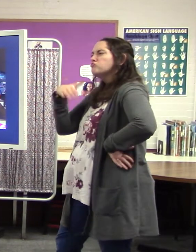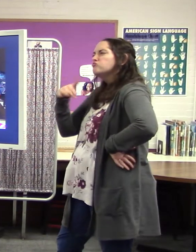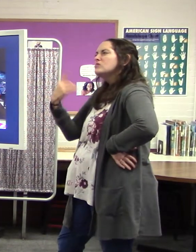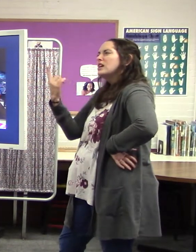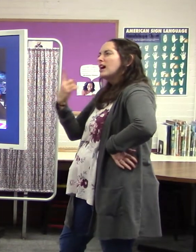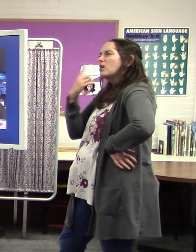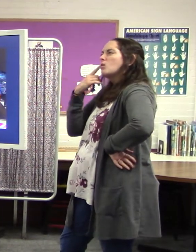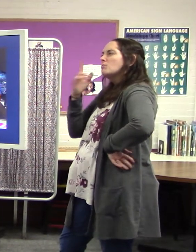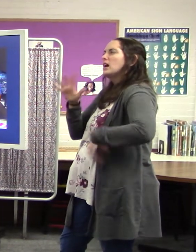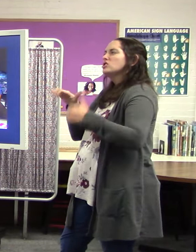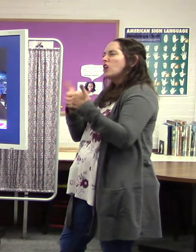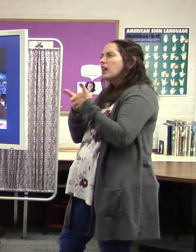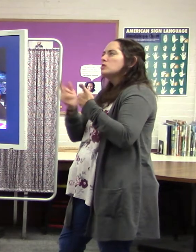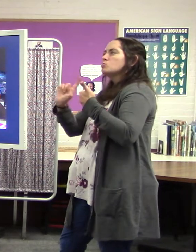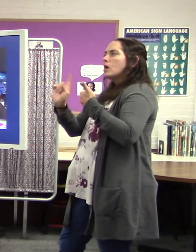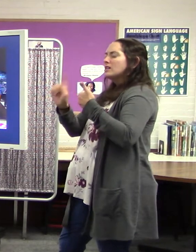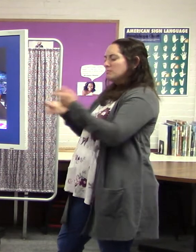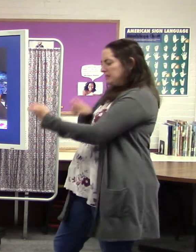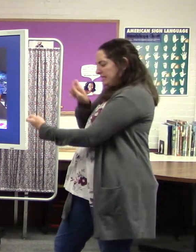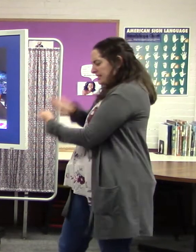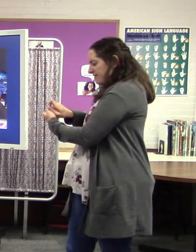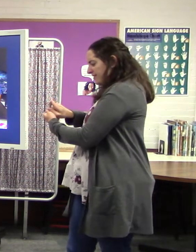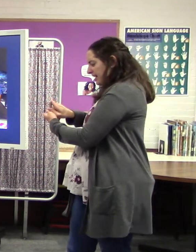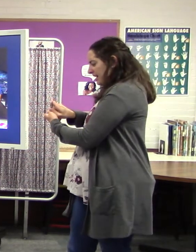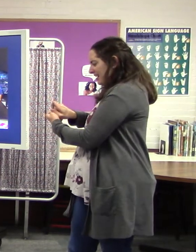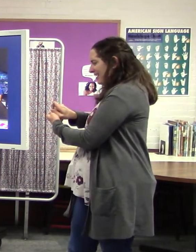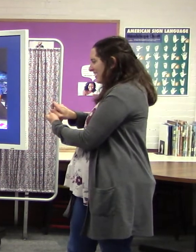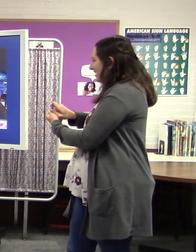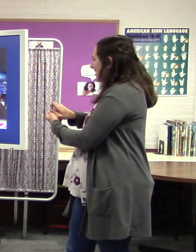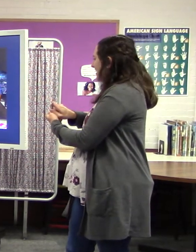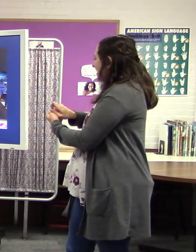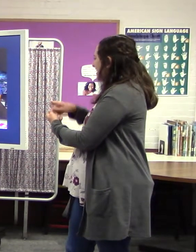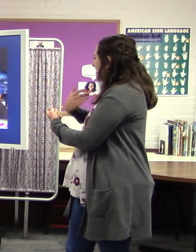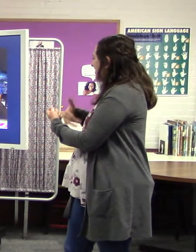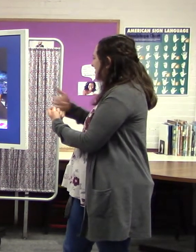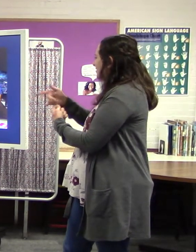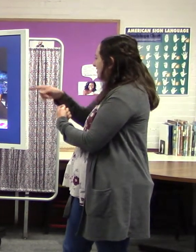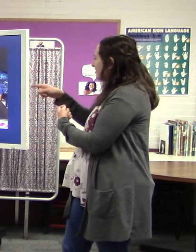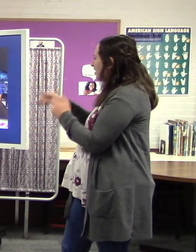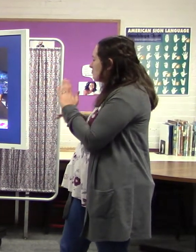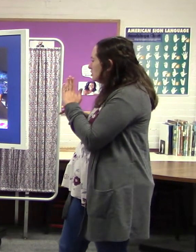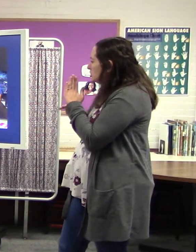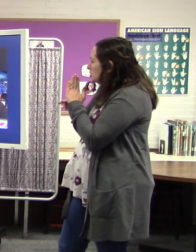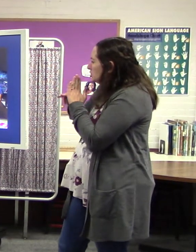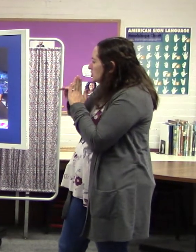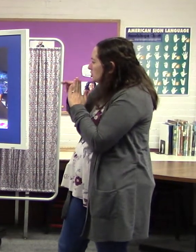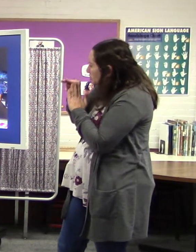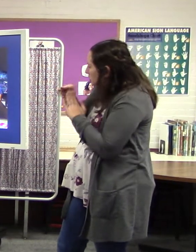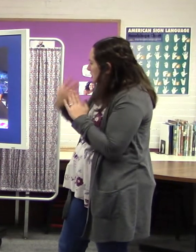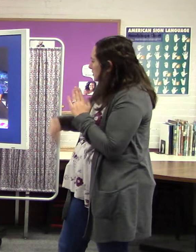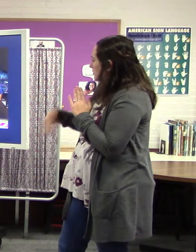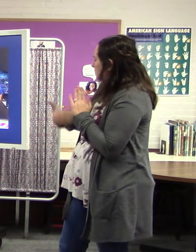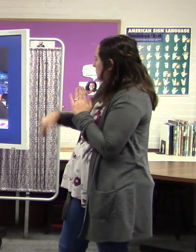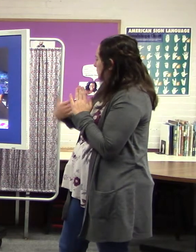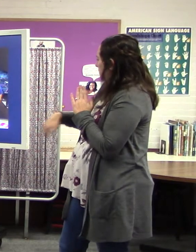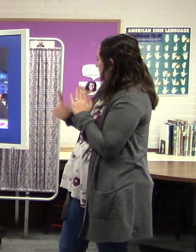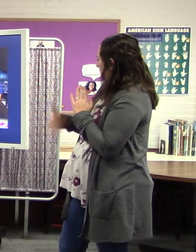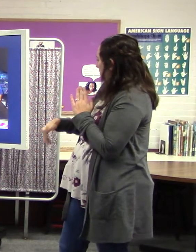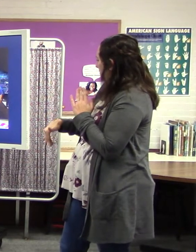now I feel like it's more like you can figure out where the challenges are and you can really identify things. And I can see this maturity in